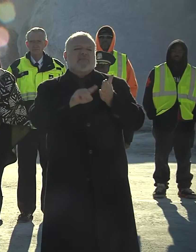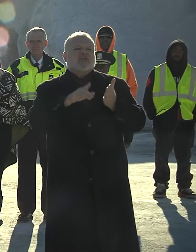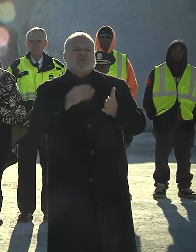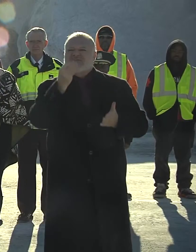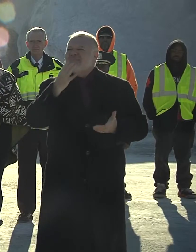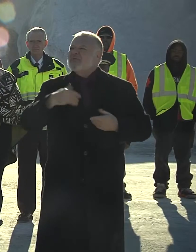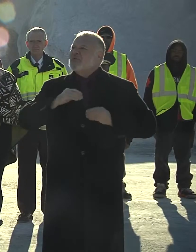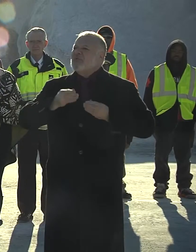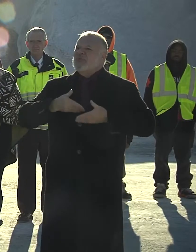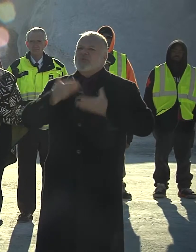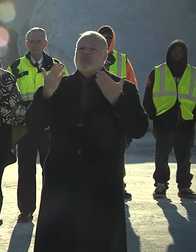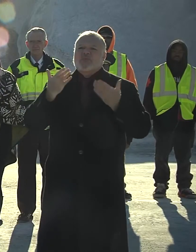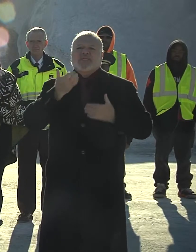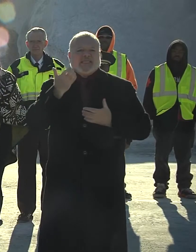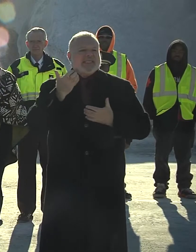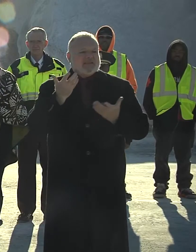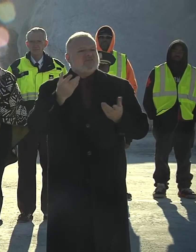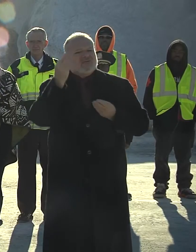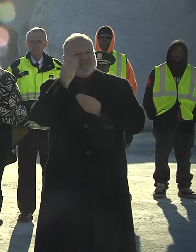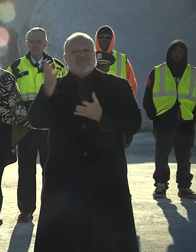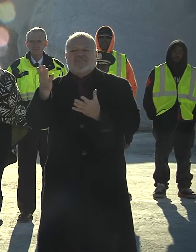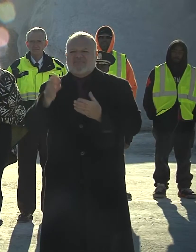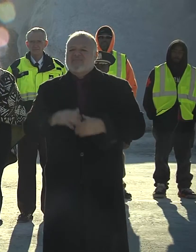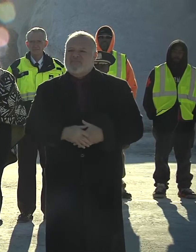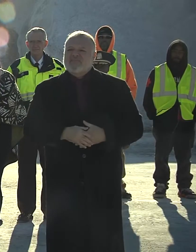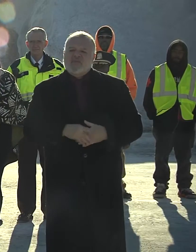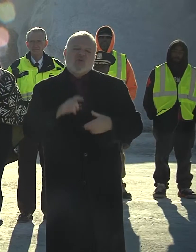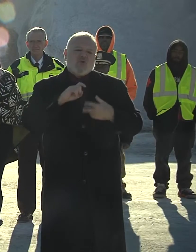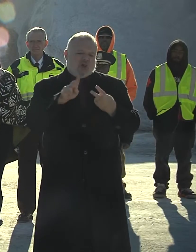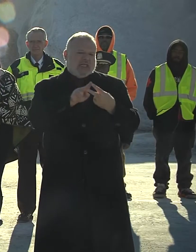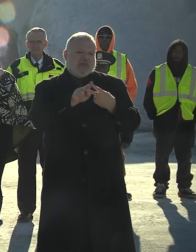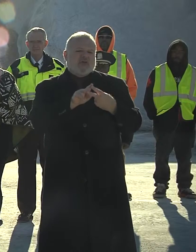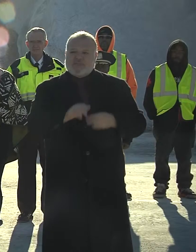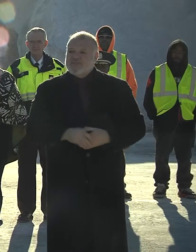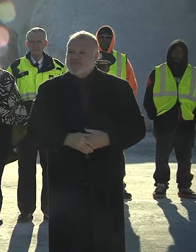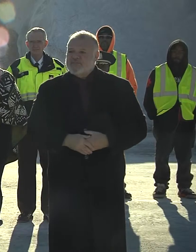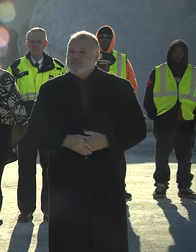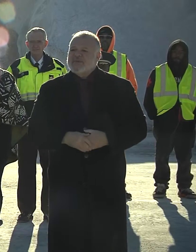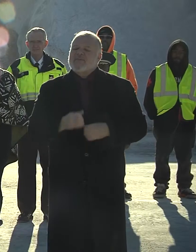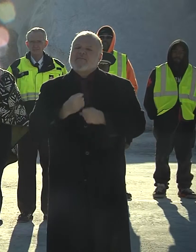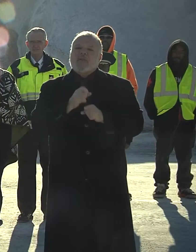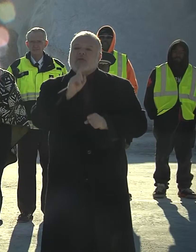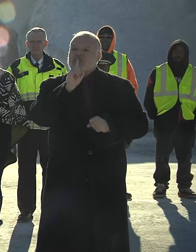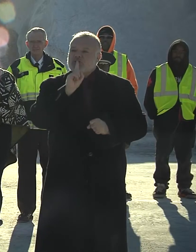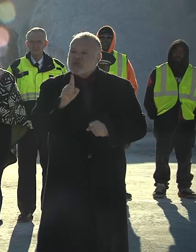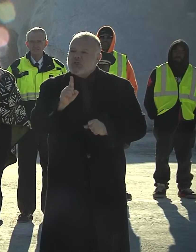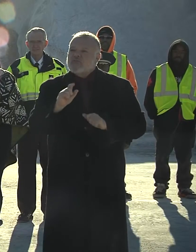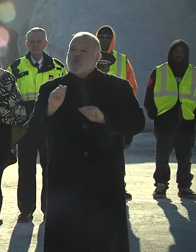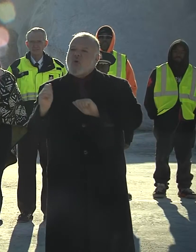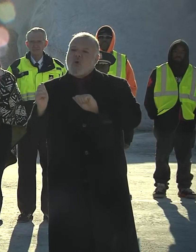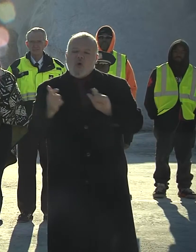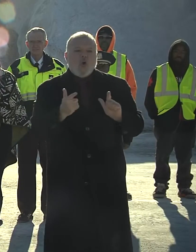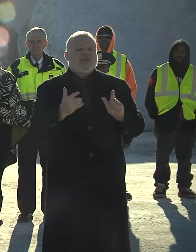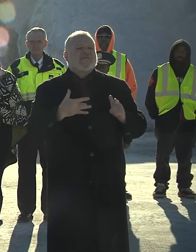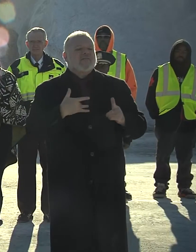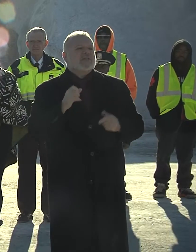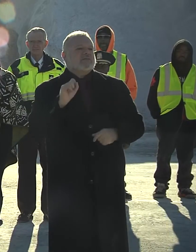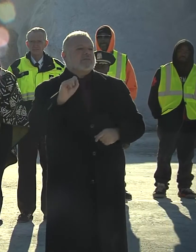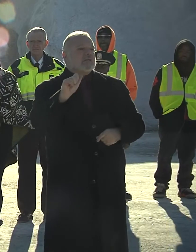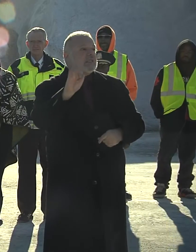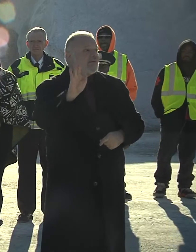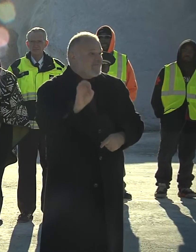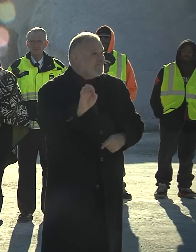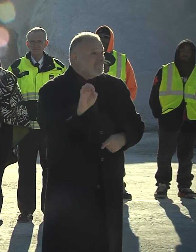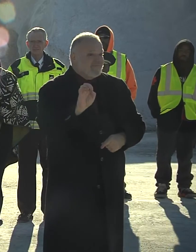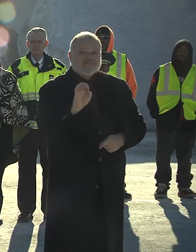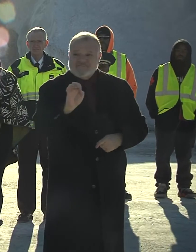directly or dialing 311. We want to ensure that everybody is safe and warm indoors this winter. As